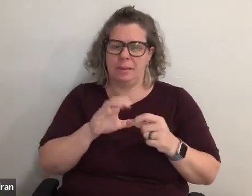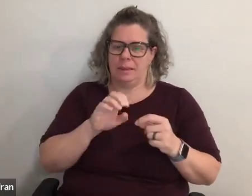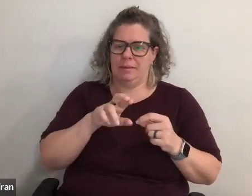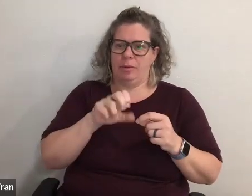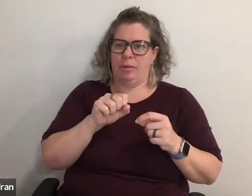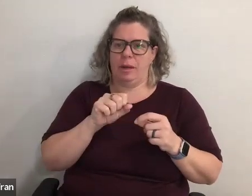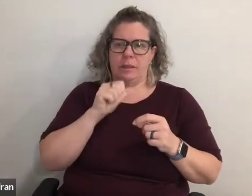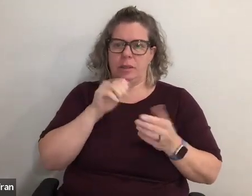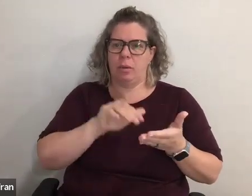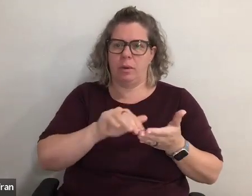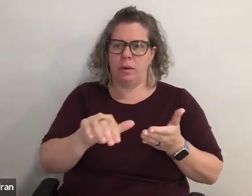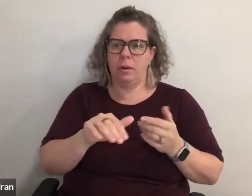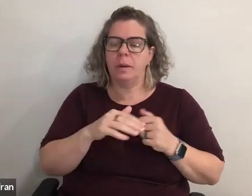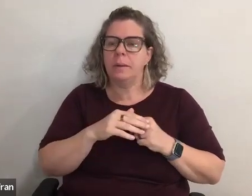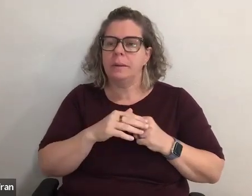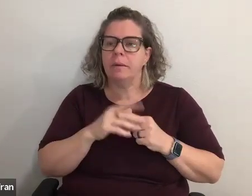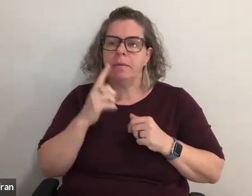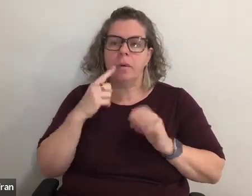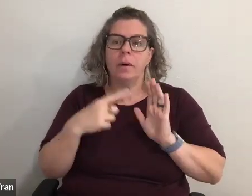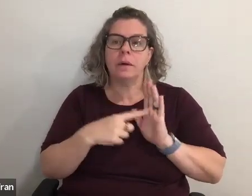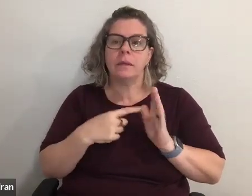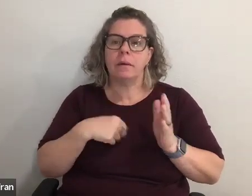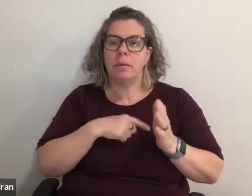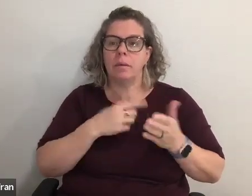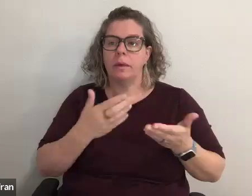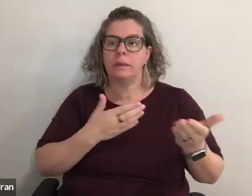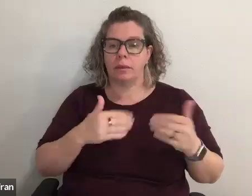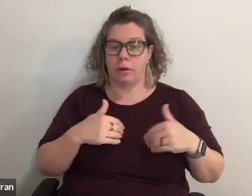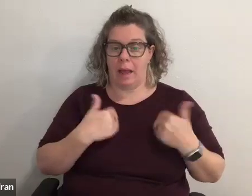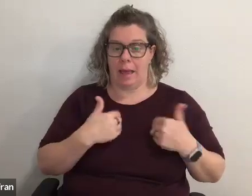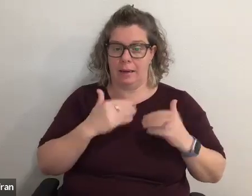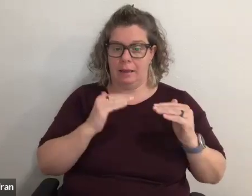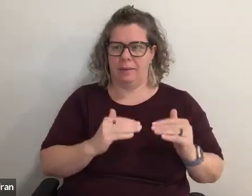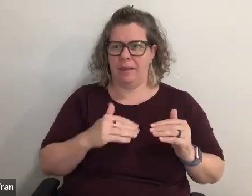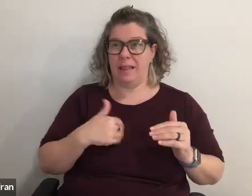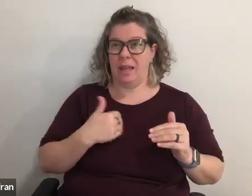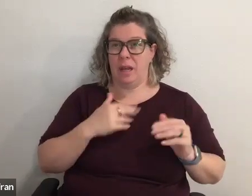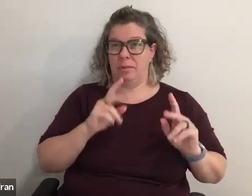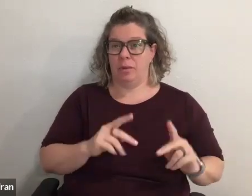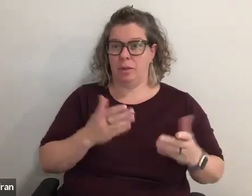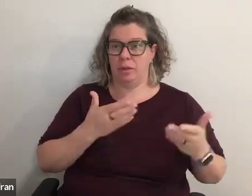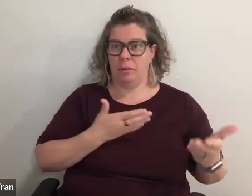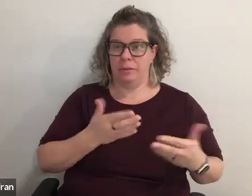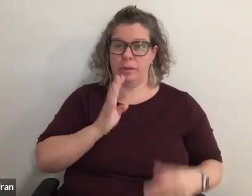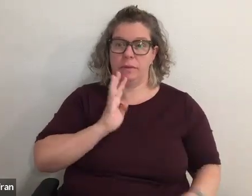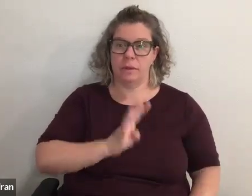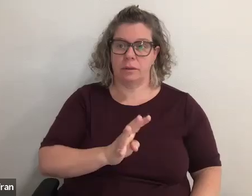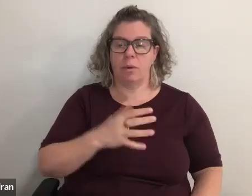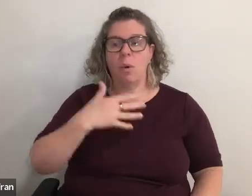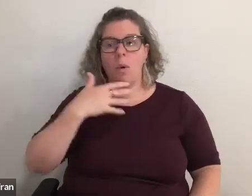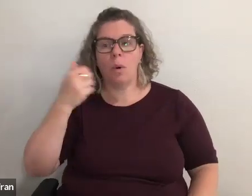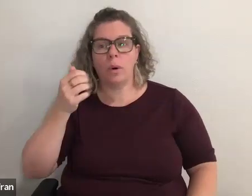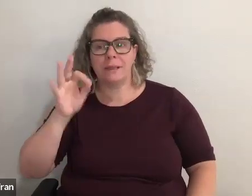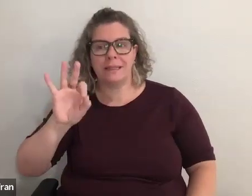necessarily a disqualifier. So for example, we serve adolescents. I know the youngest we've served, I think, is 4. The oldest